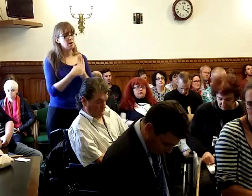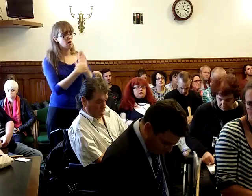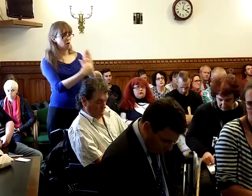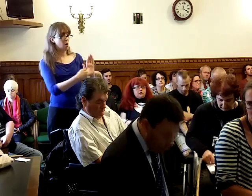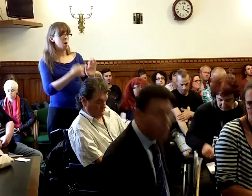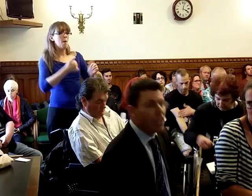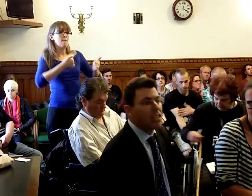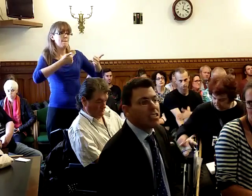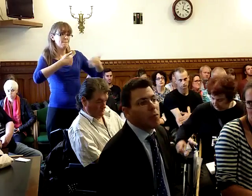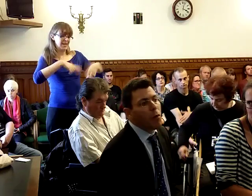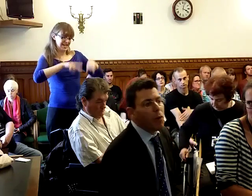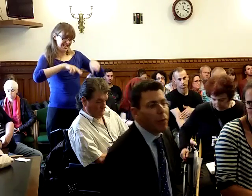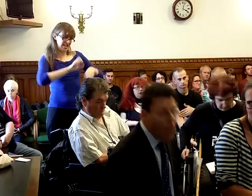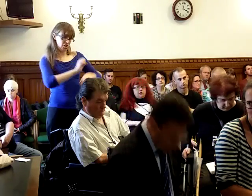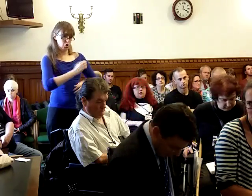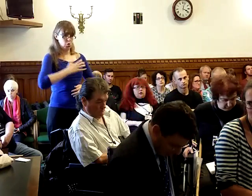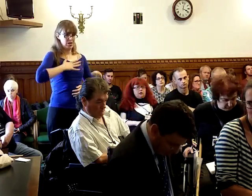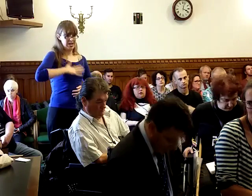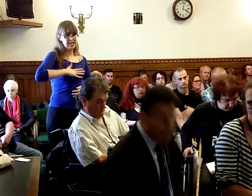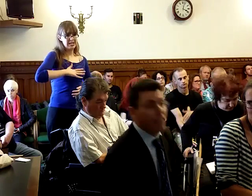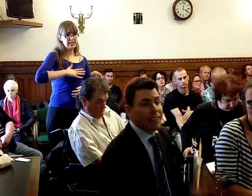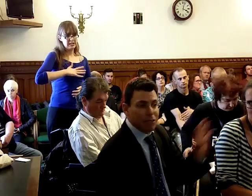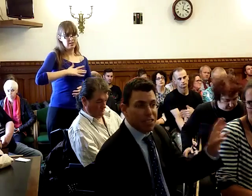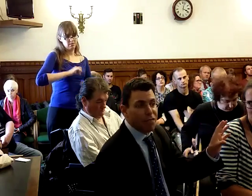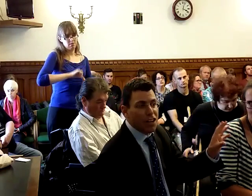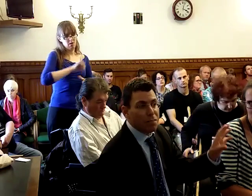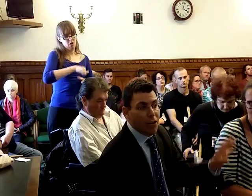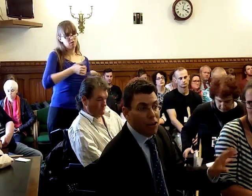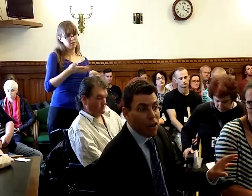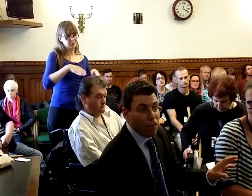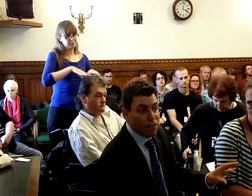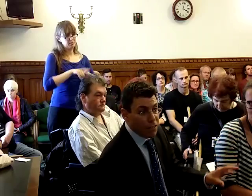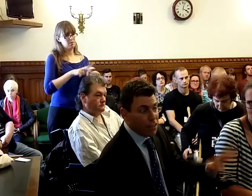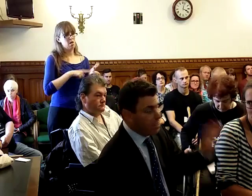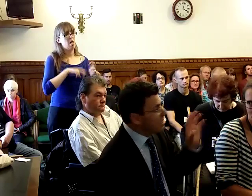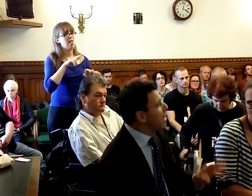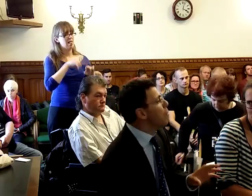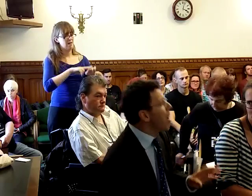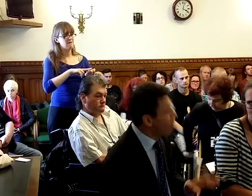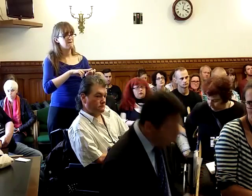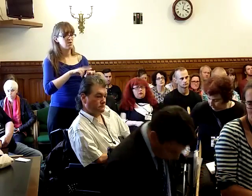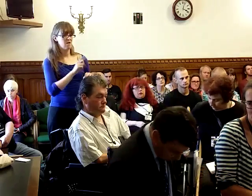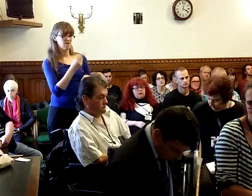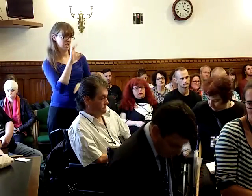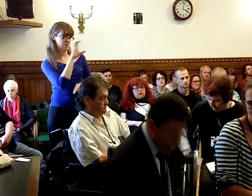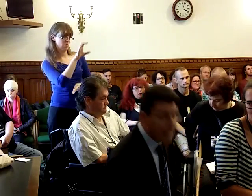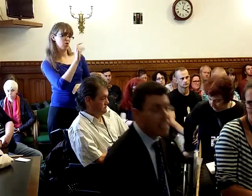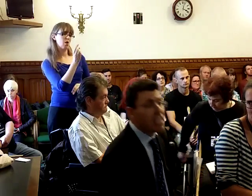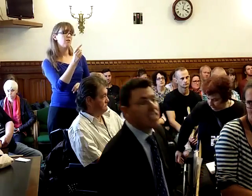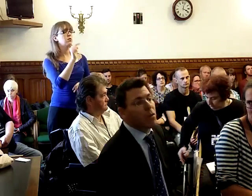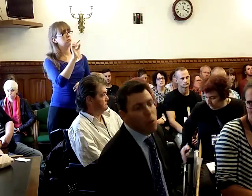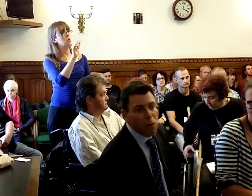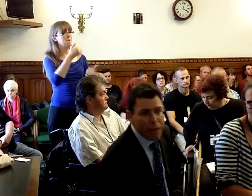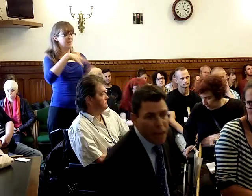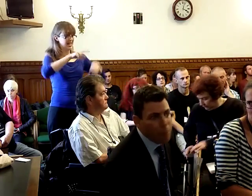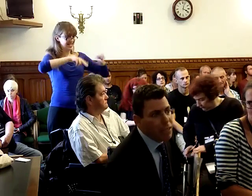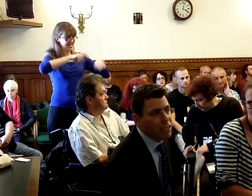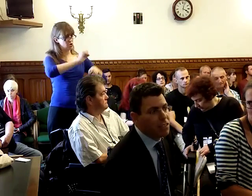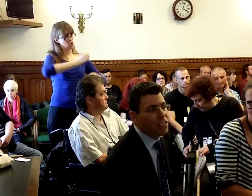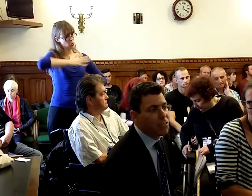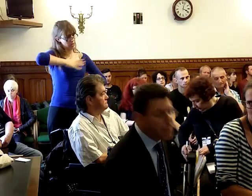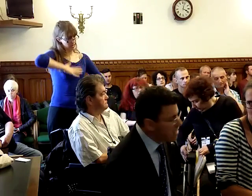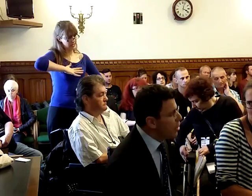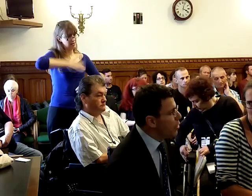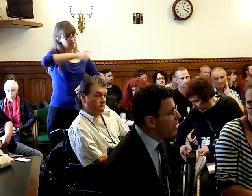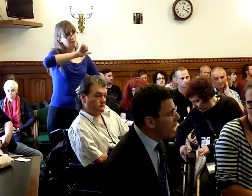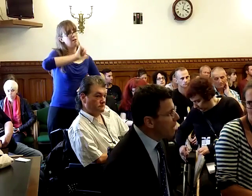ILF. Someone will be coming." That was the first paragraph. The second paragraph said, "Someone will be